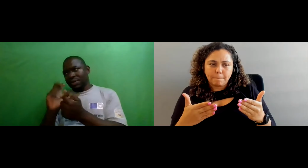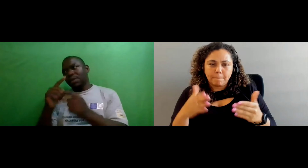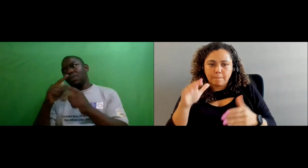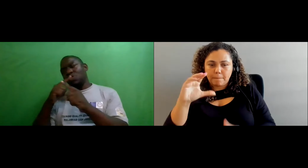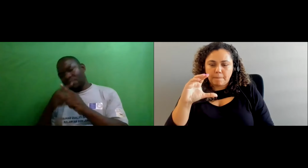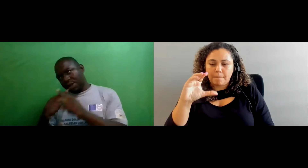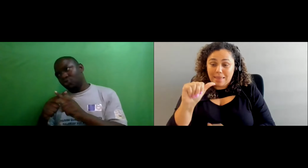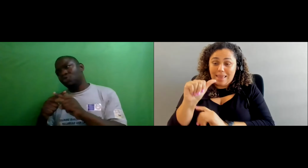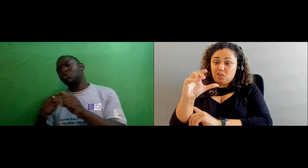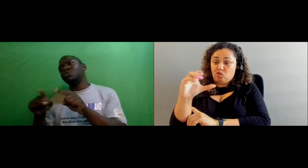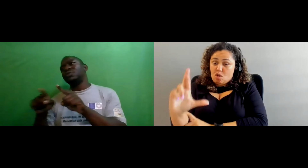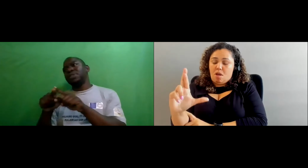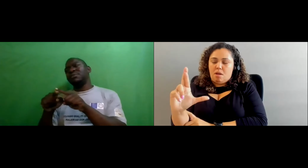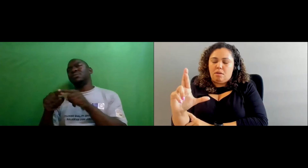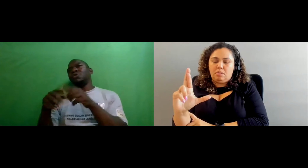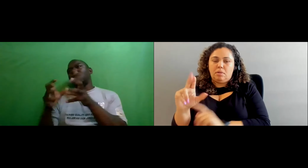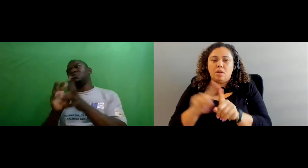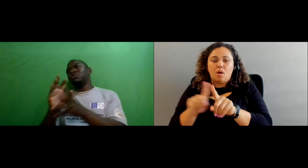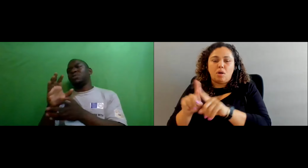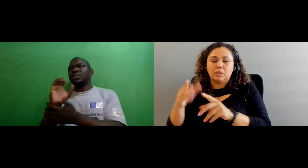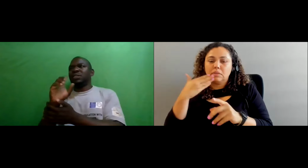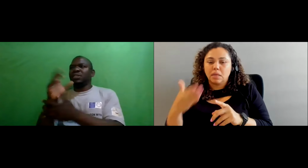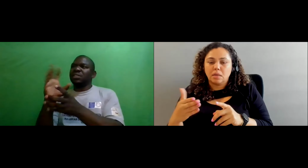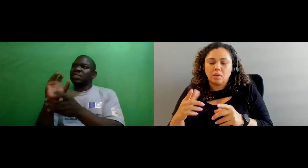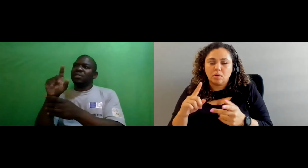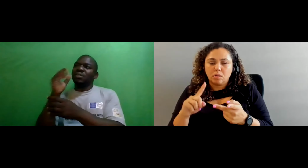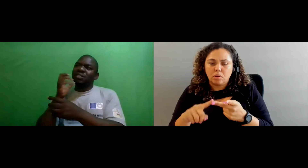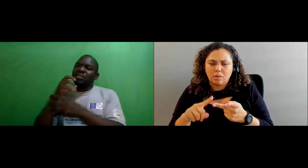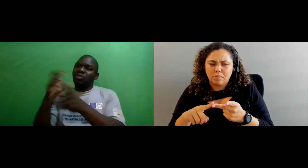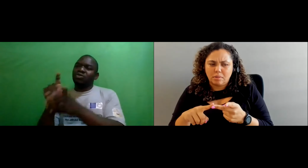ACR, and also